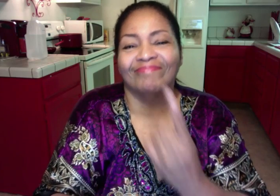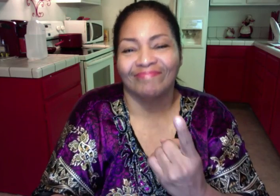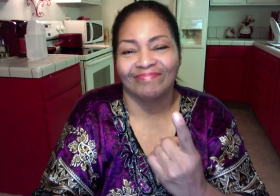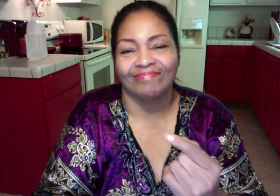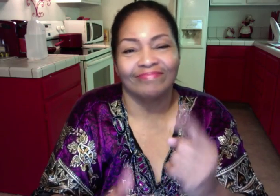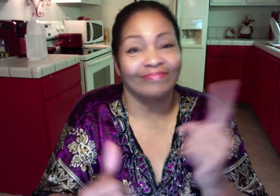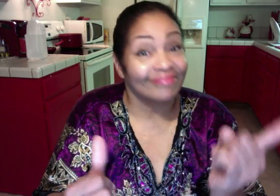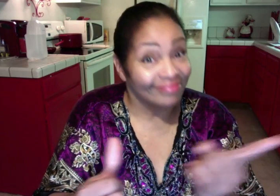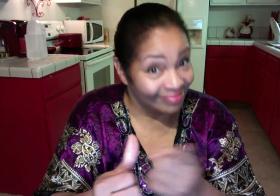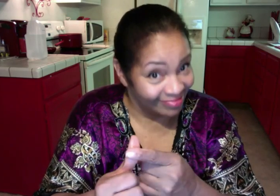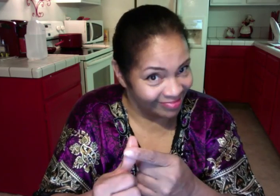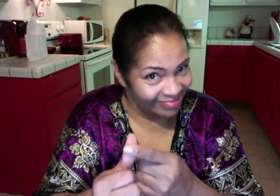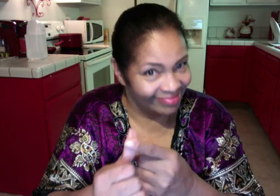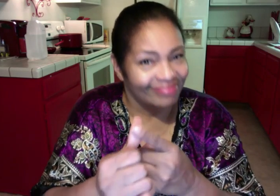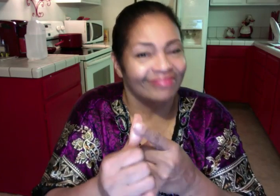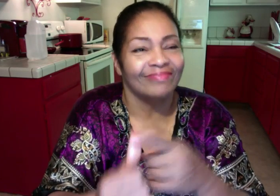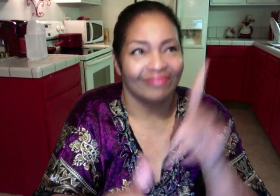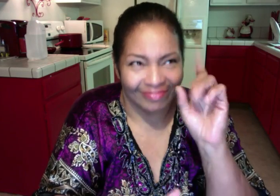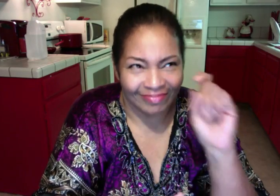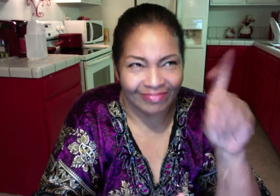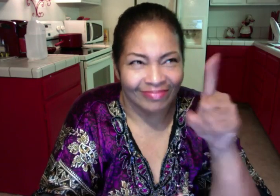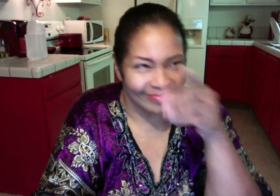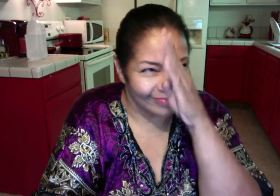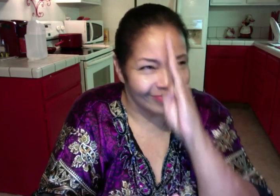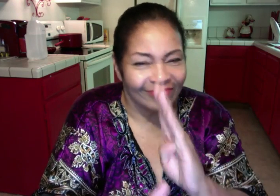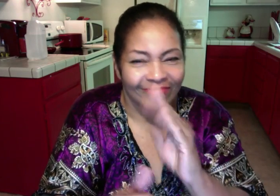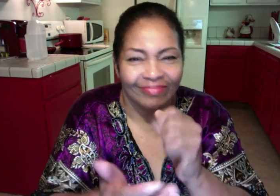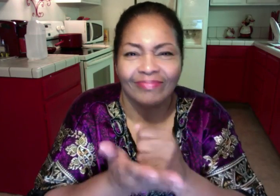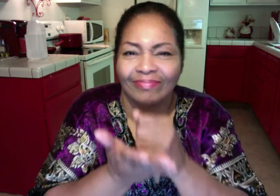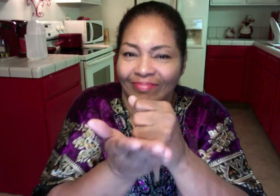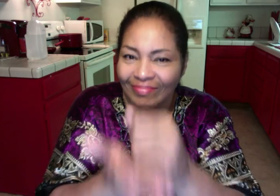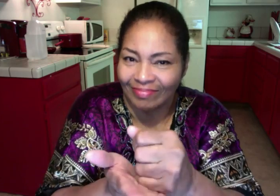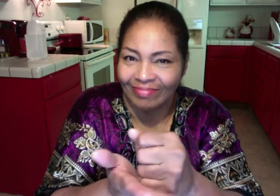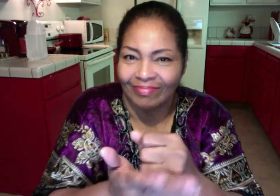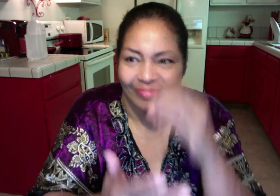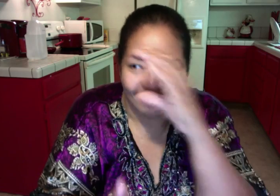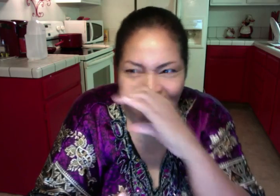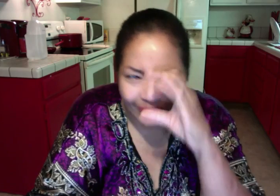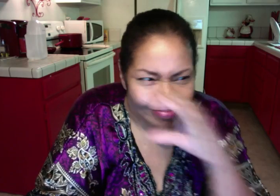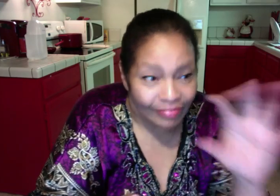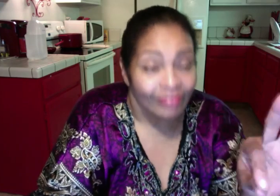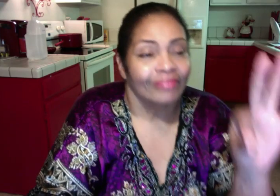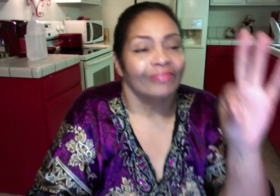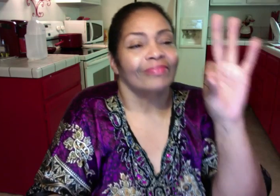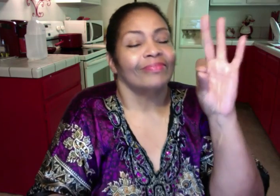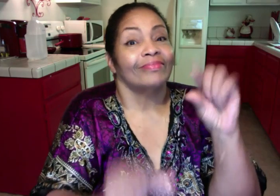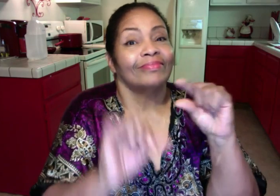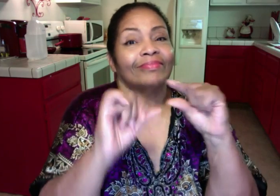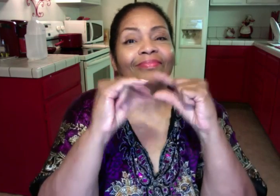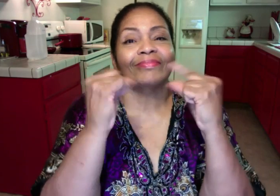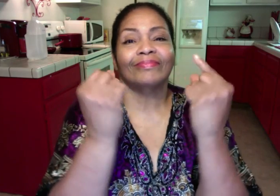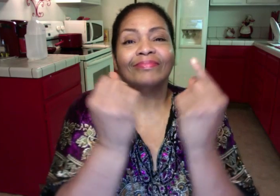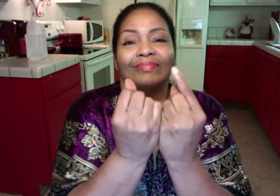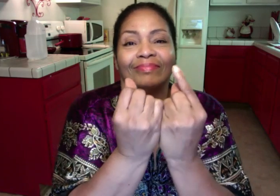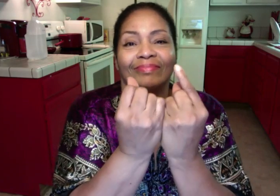as soon as you can, ask God to help you to find a body of believers. Maybe they